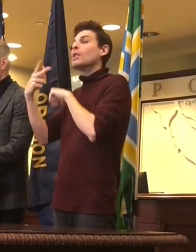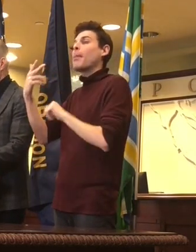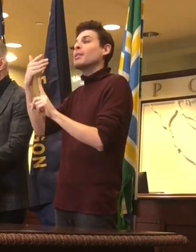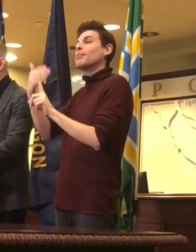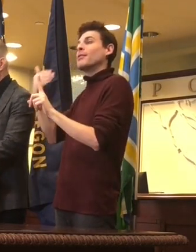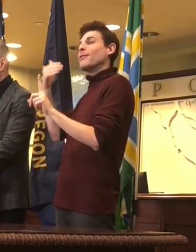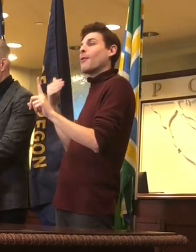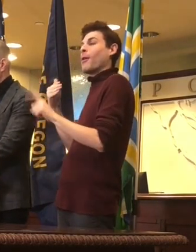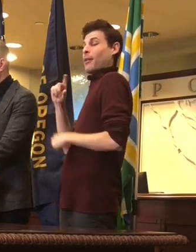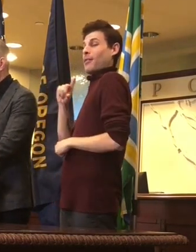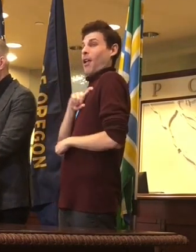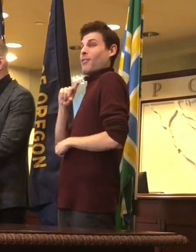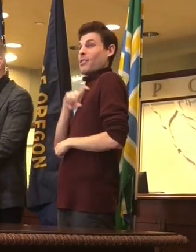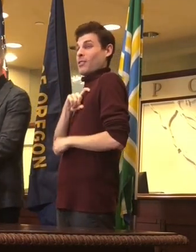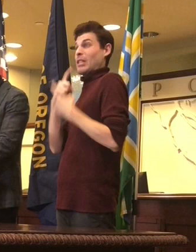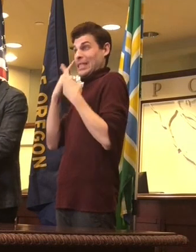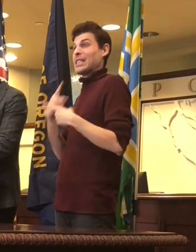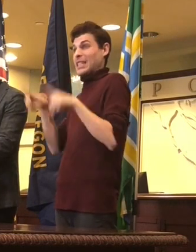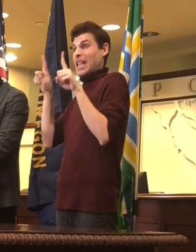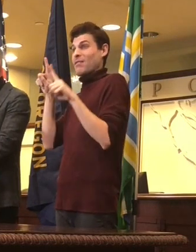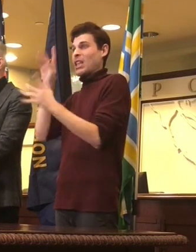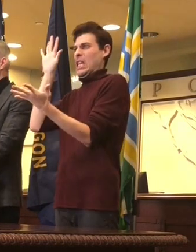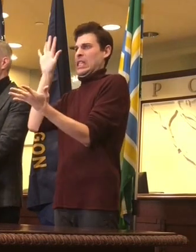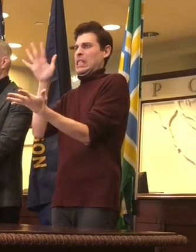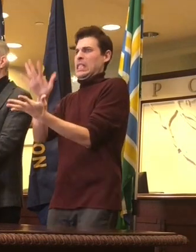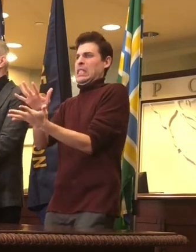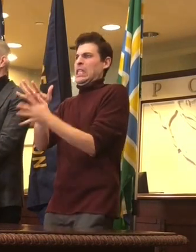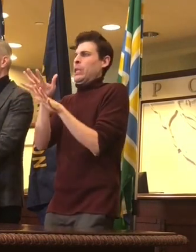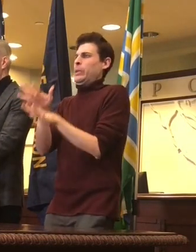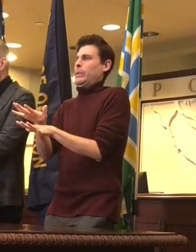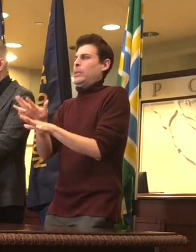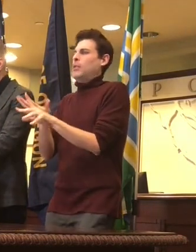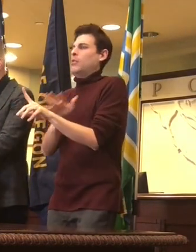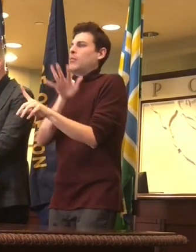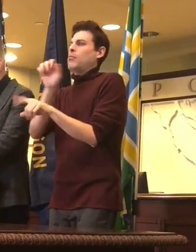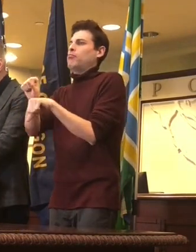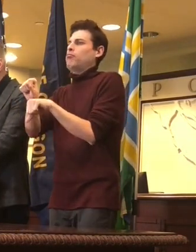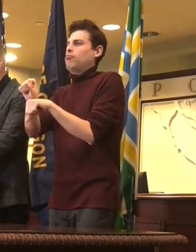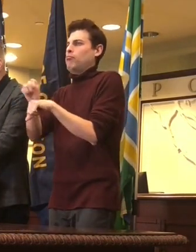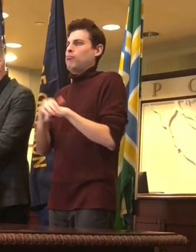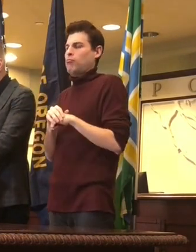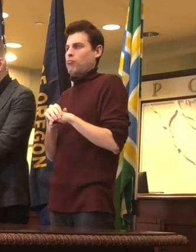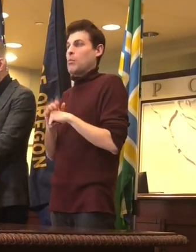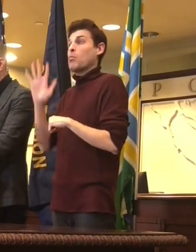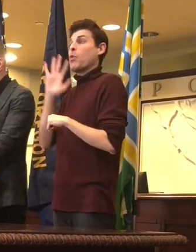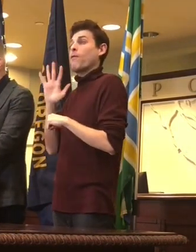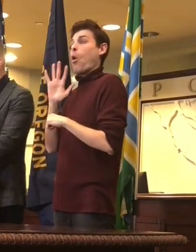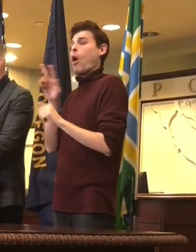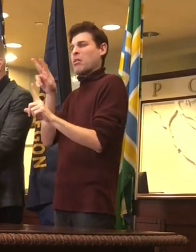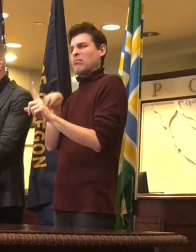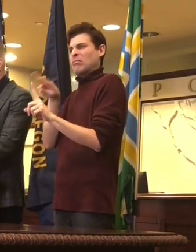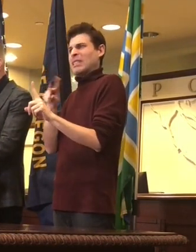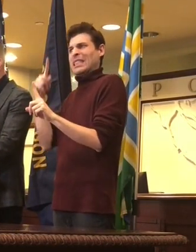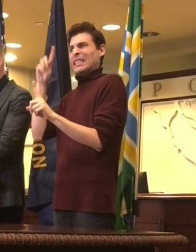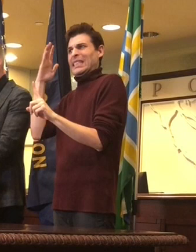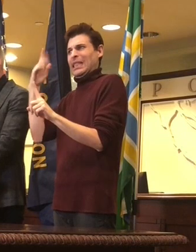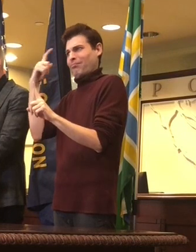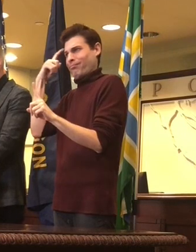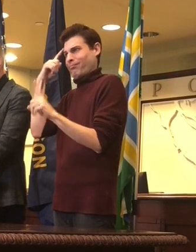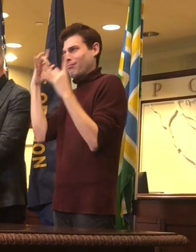police officers successfully de-escalated Mr. Henriksen when he appeared to be in